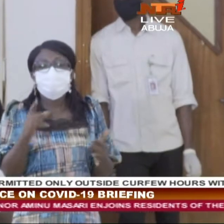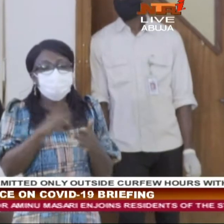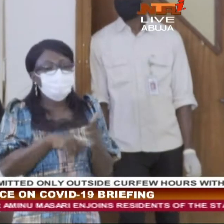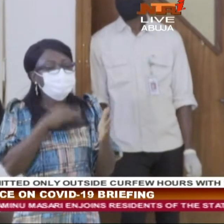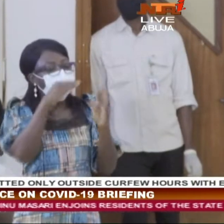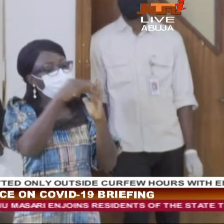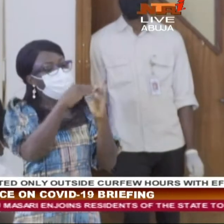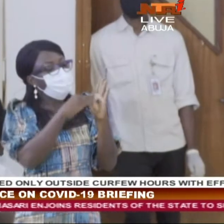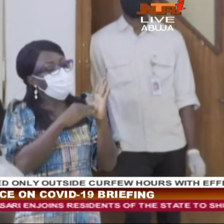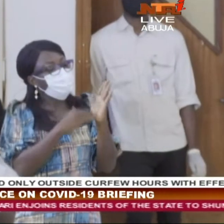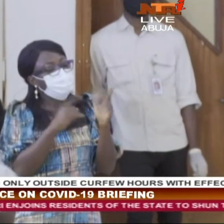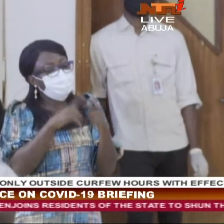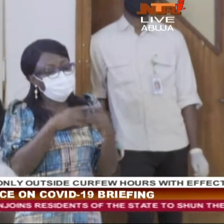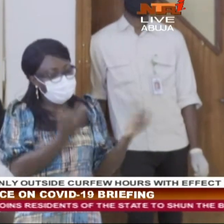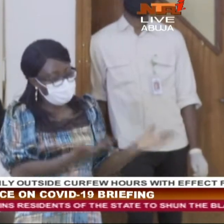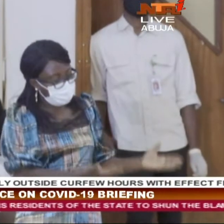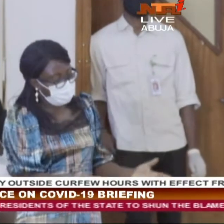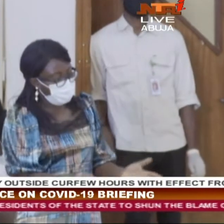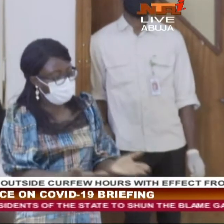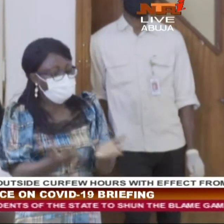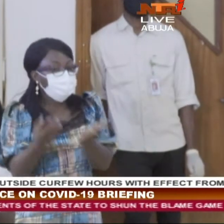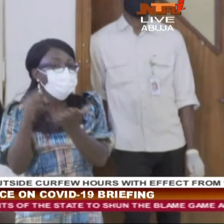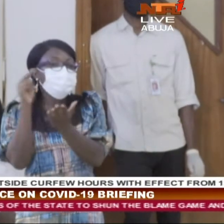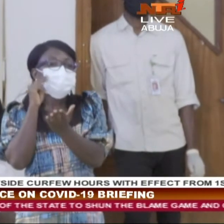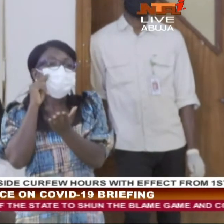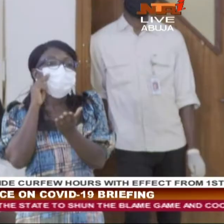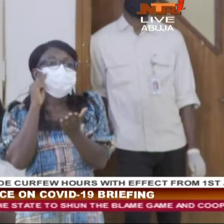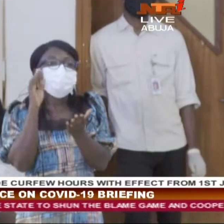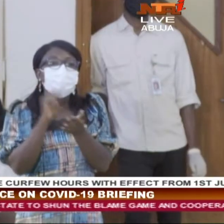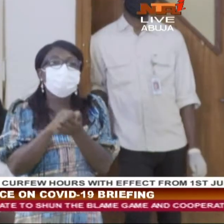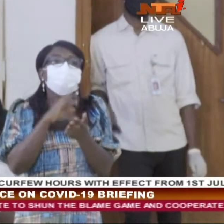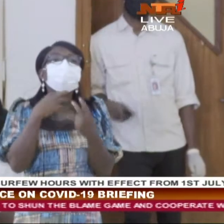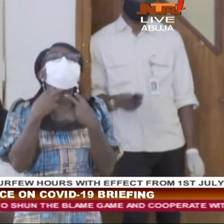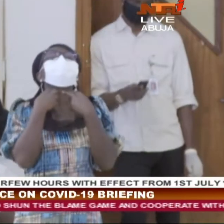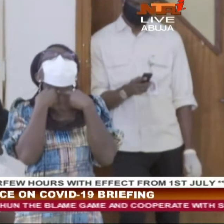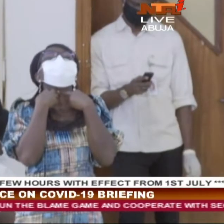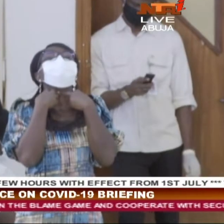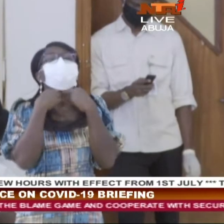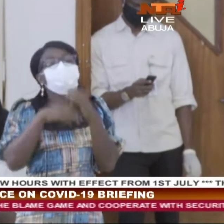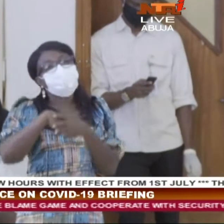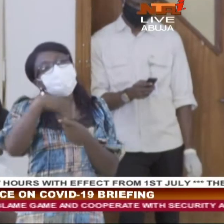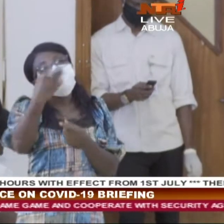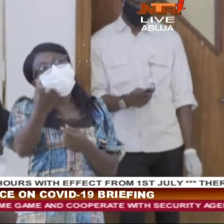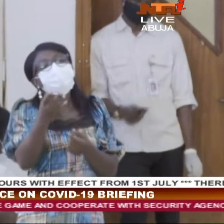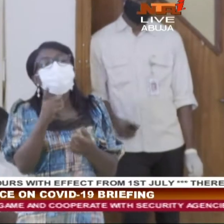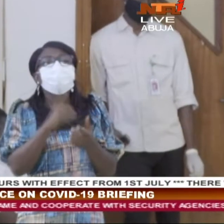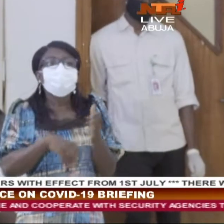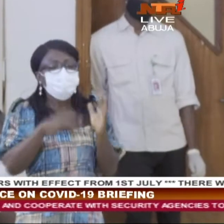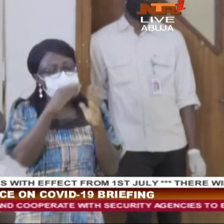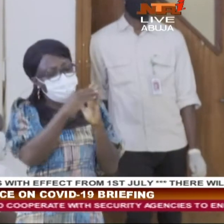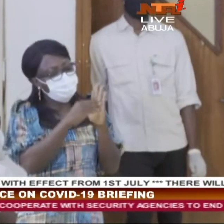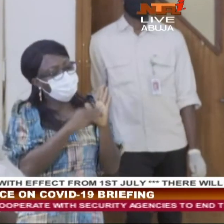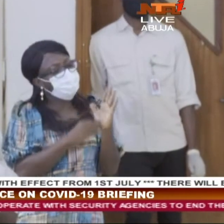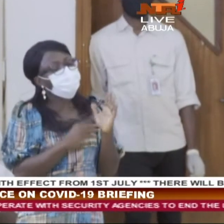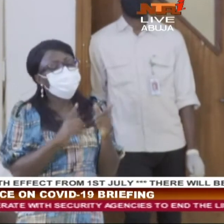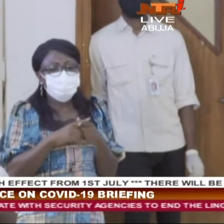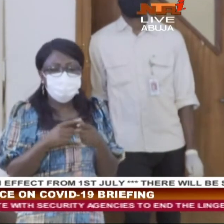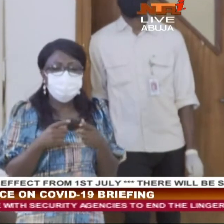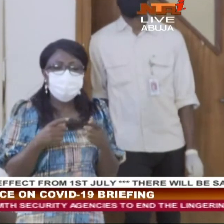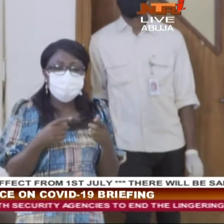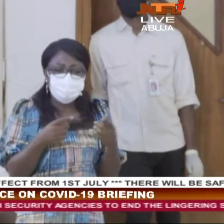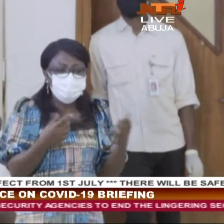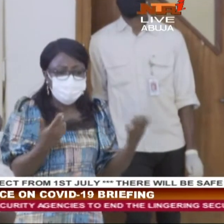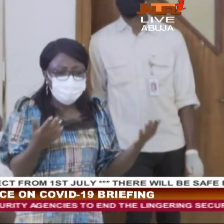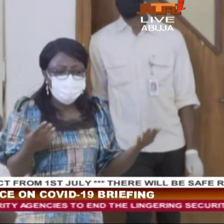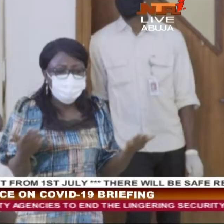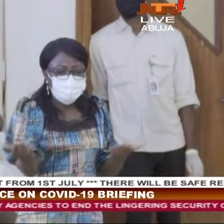evacuating Nigerians that are stranded abroad, those who want evacuation? What is the criteria? What is the procedure for